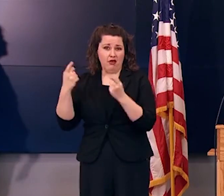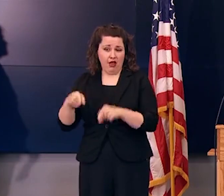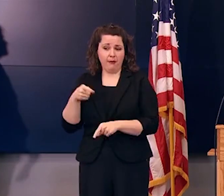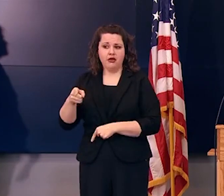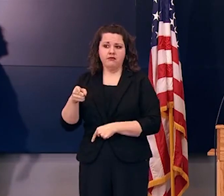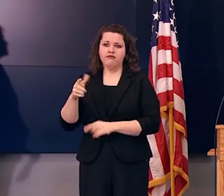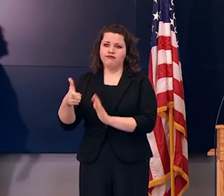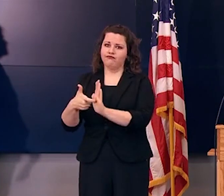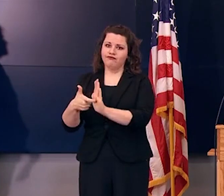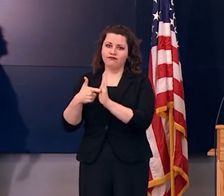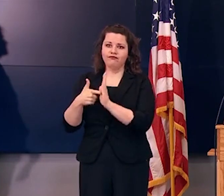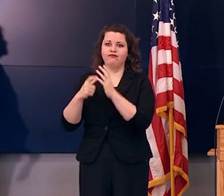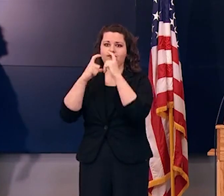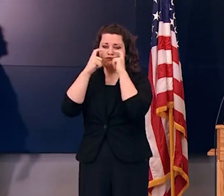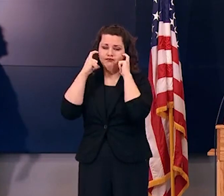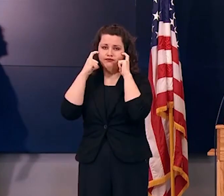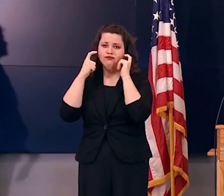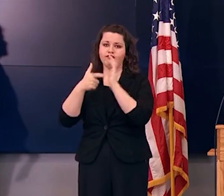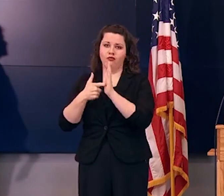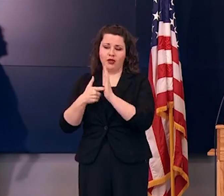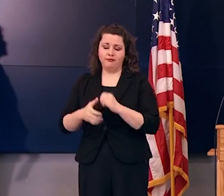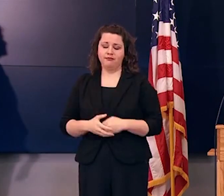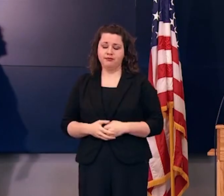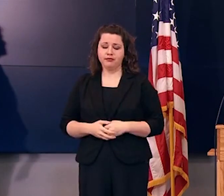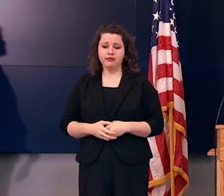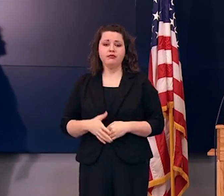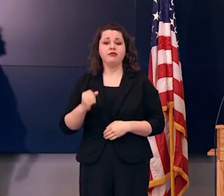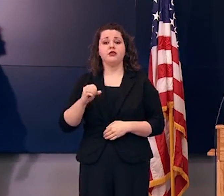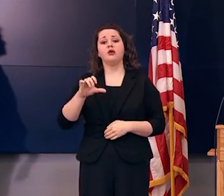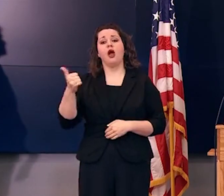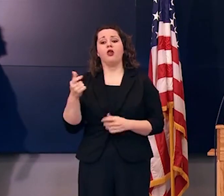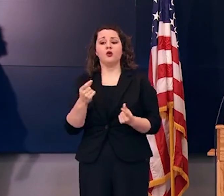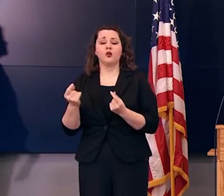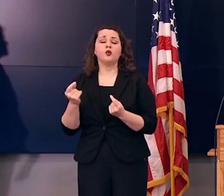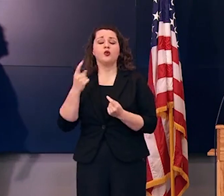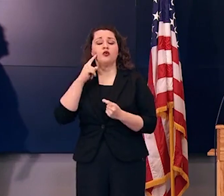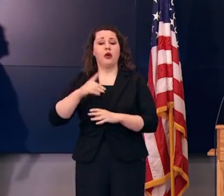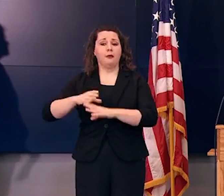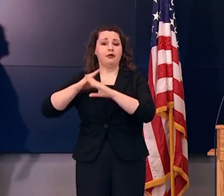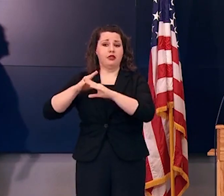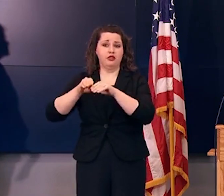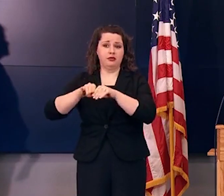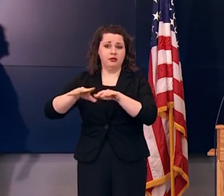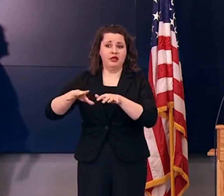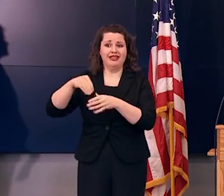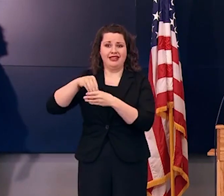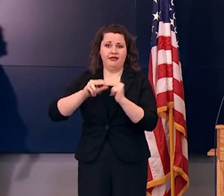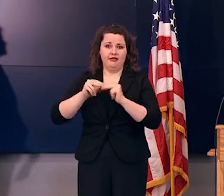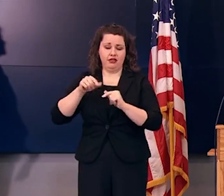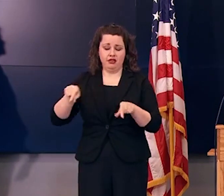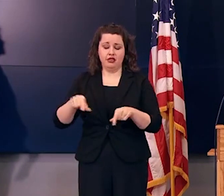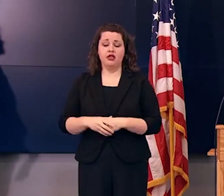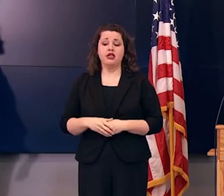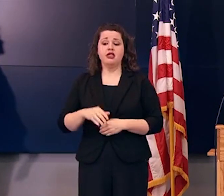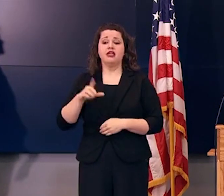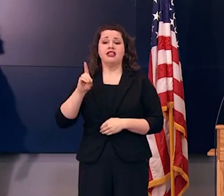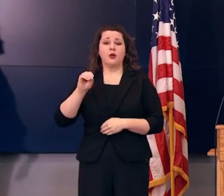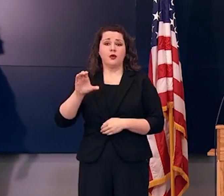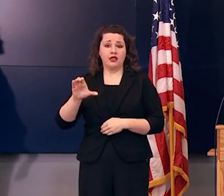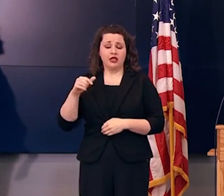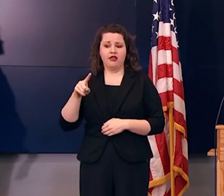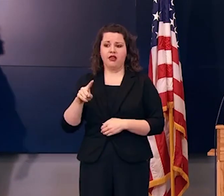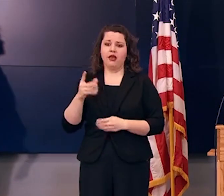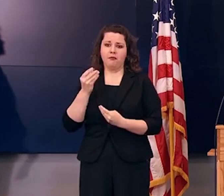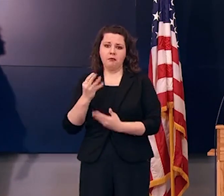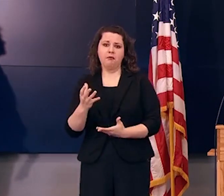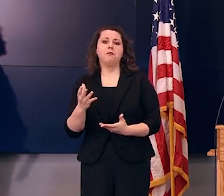are required to wear masks. So other things we're doing in terms of prevention of the spread within facilities. The DOC has updated the